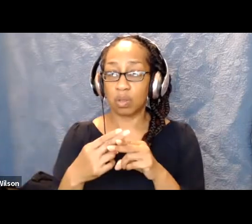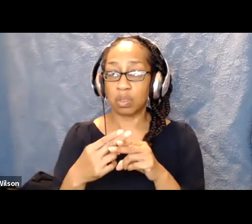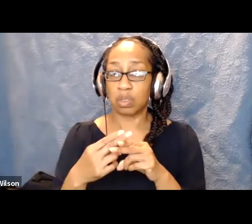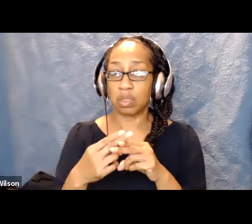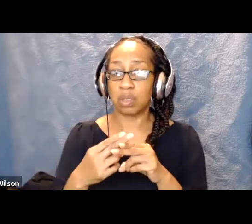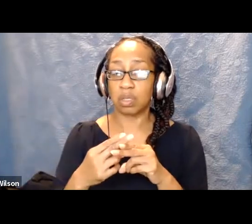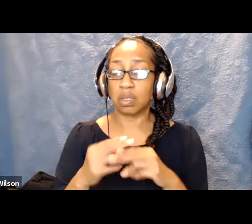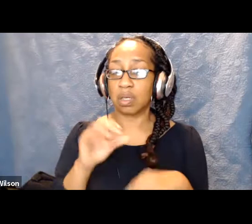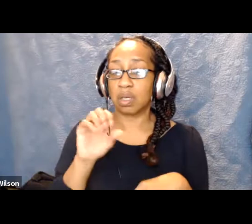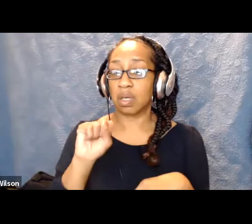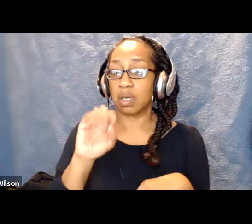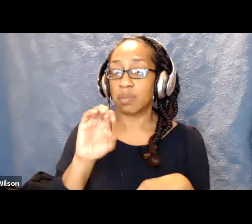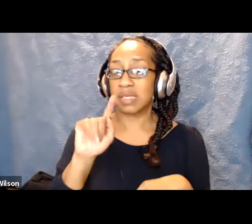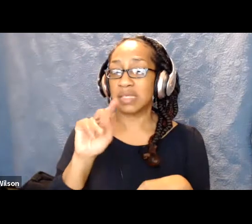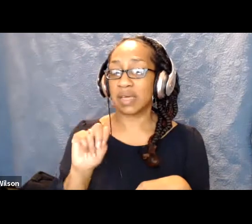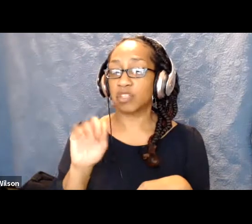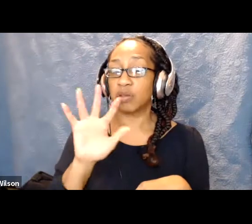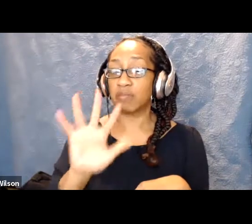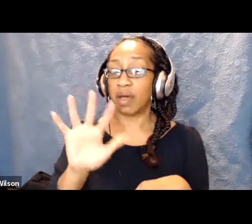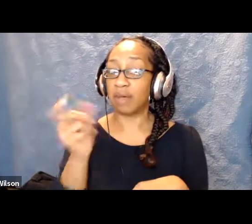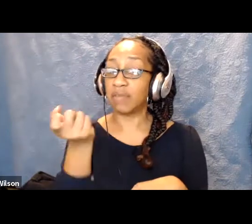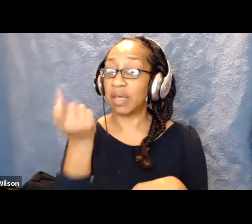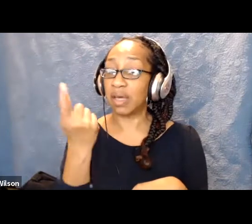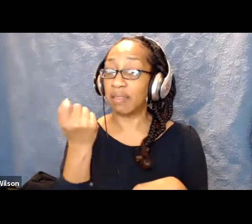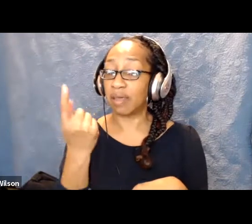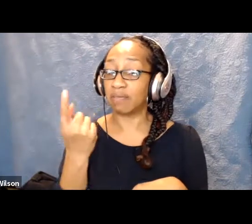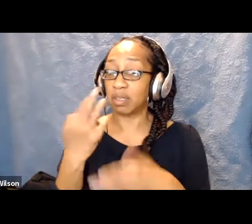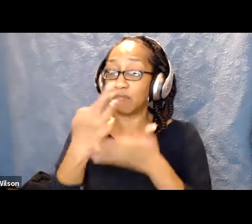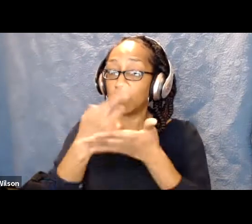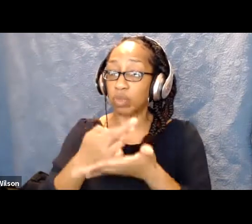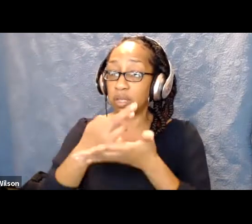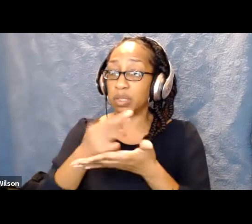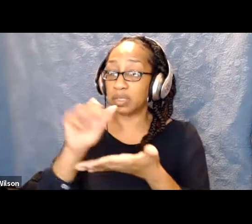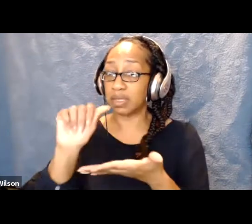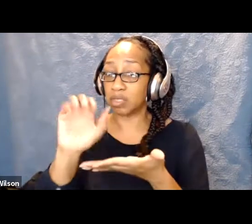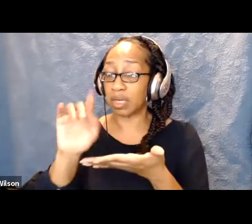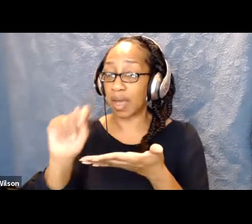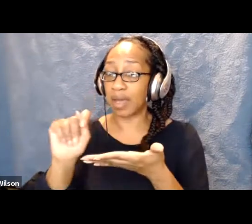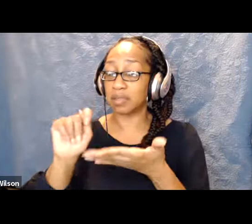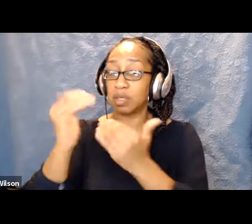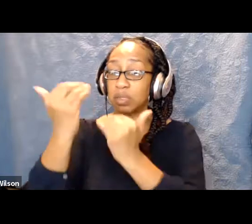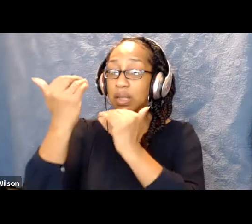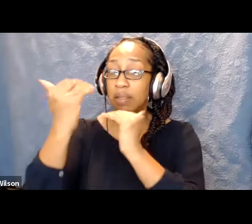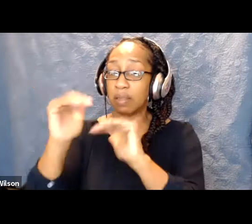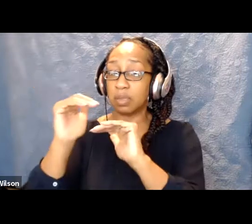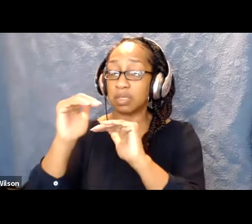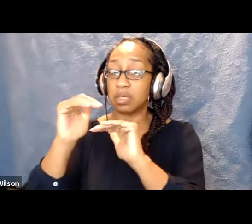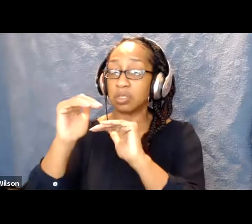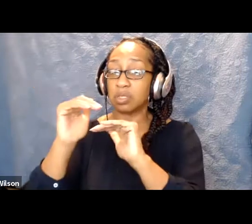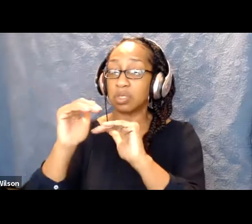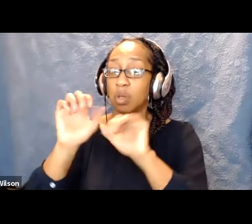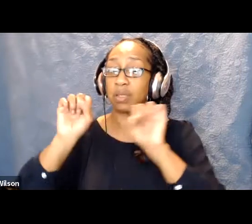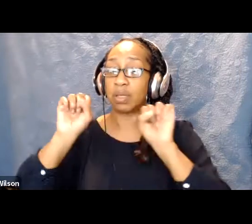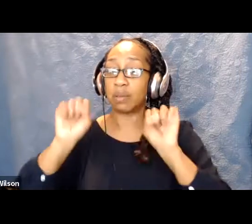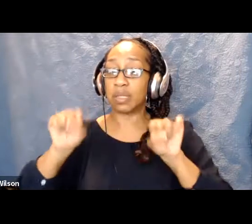Section 511. Section 511 of the Rehabilitation Act places limitations on the ability